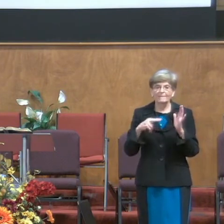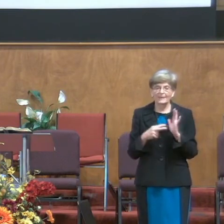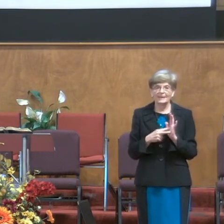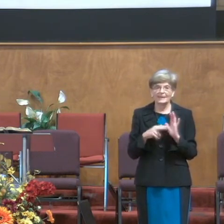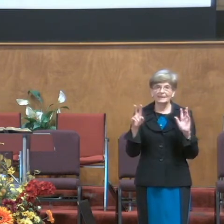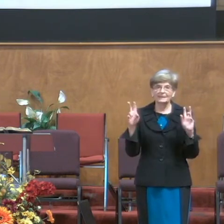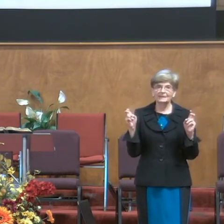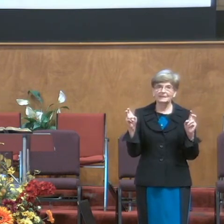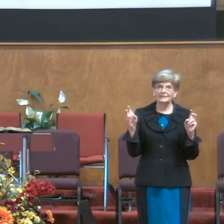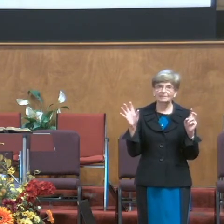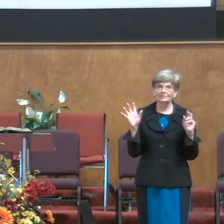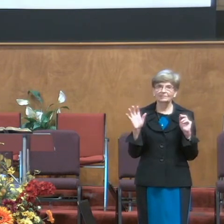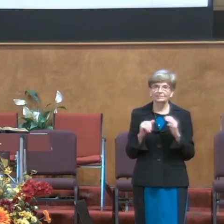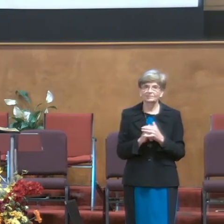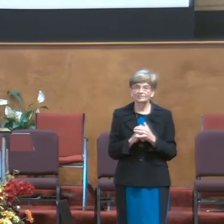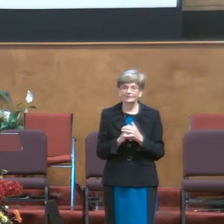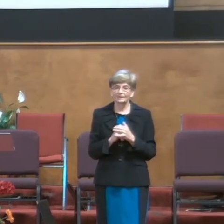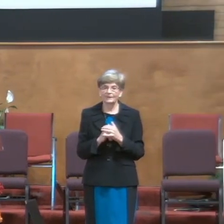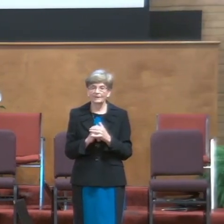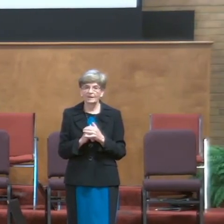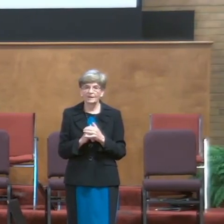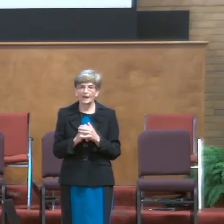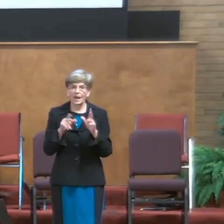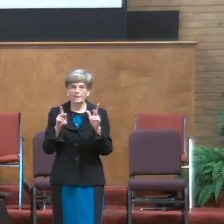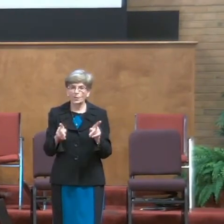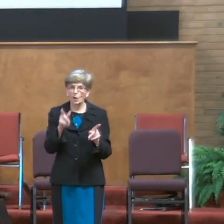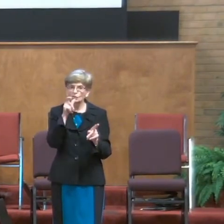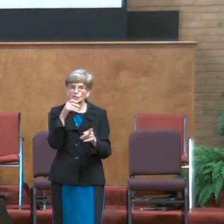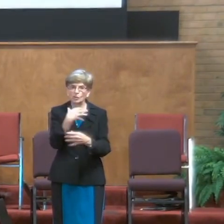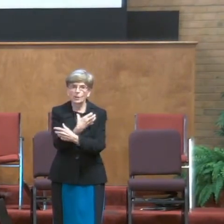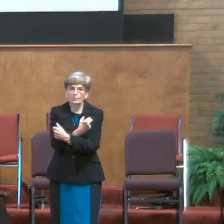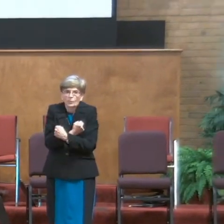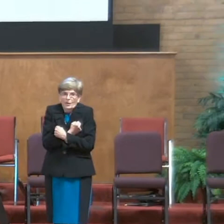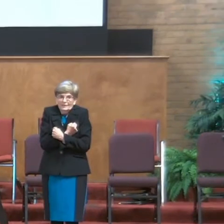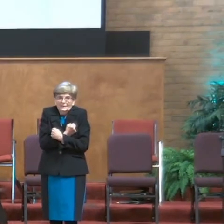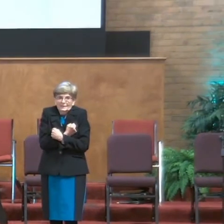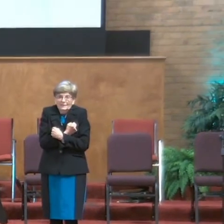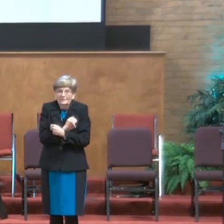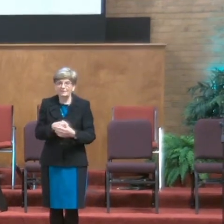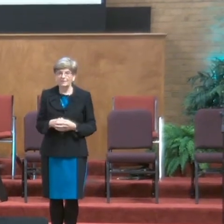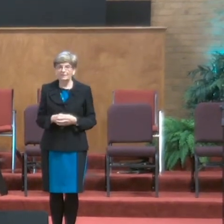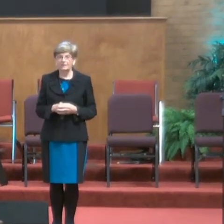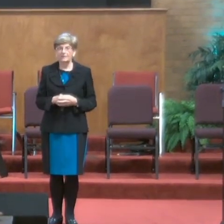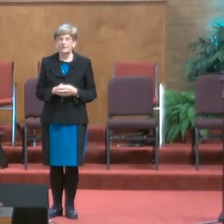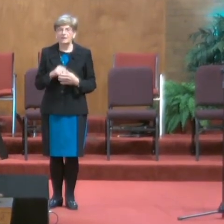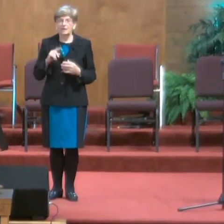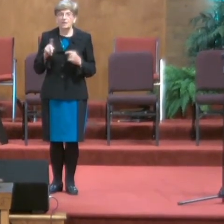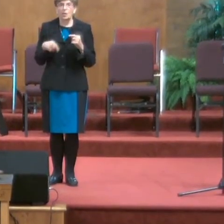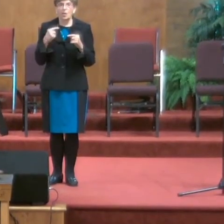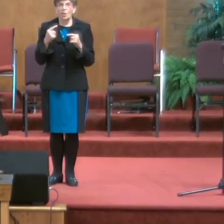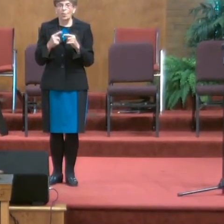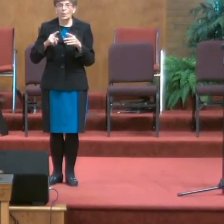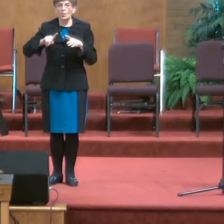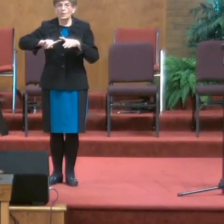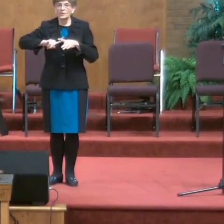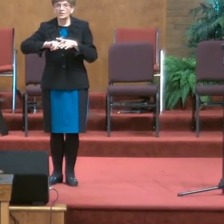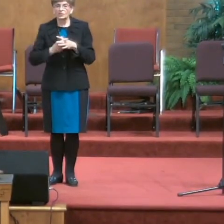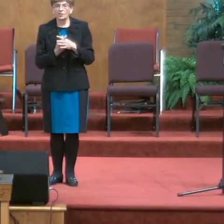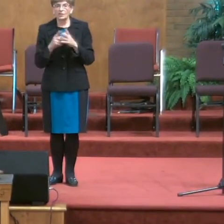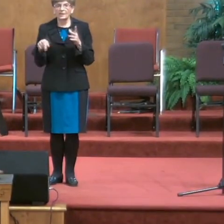something like one who embraces. You know, we started this message with that video that